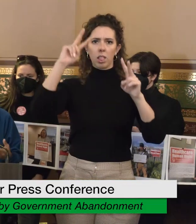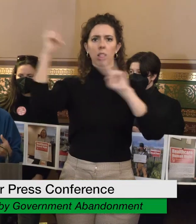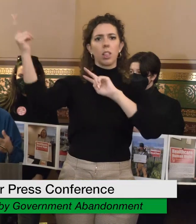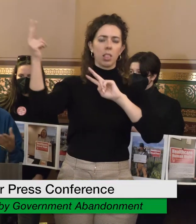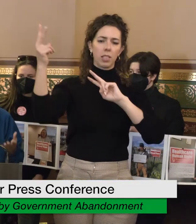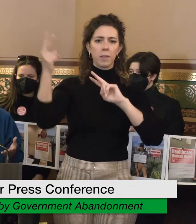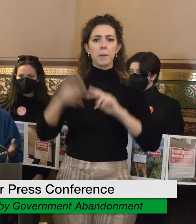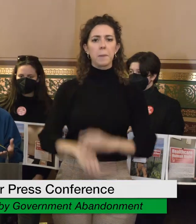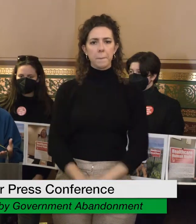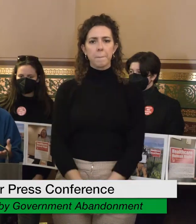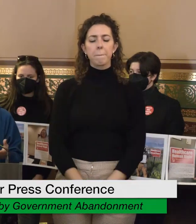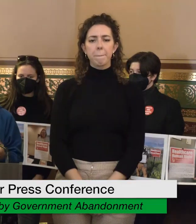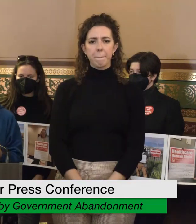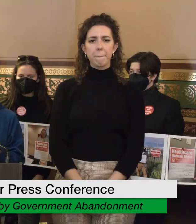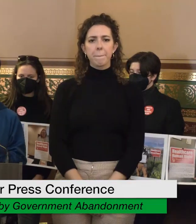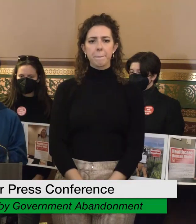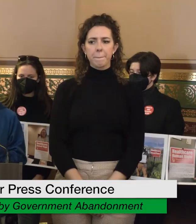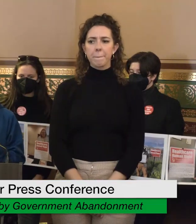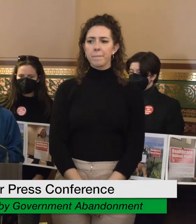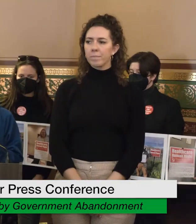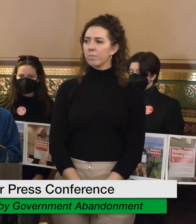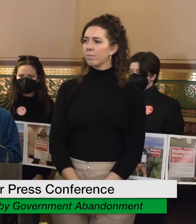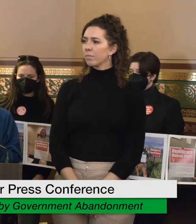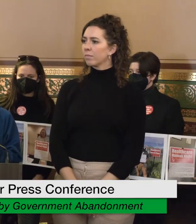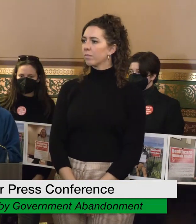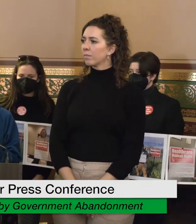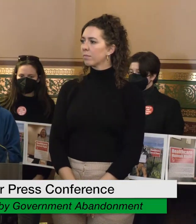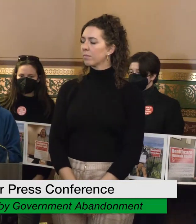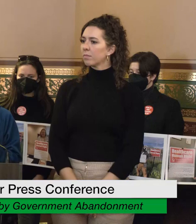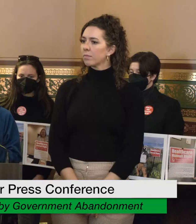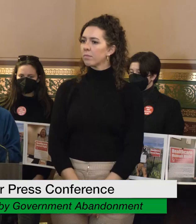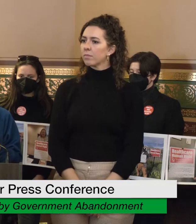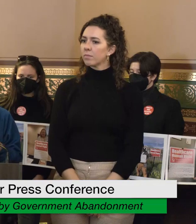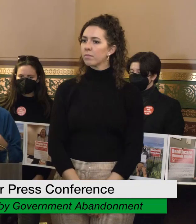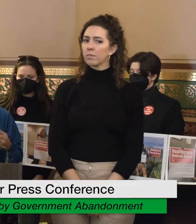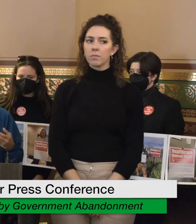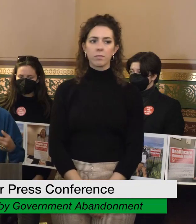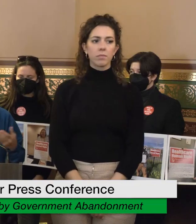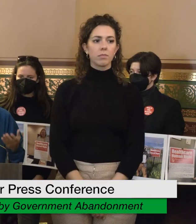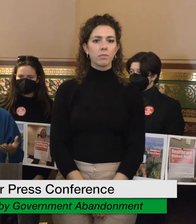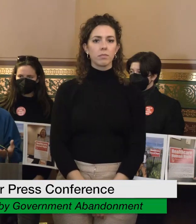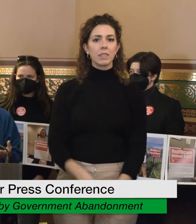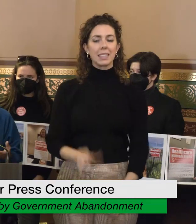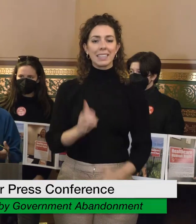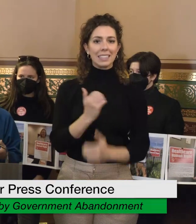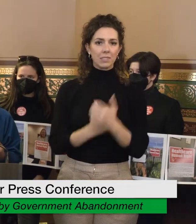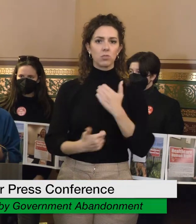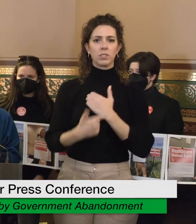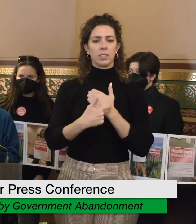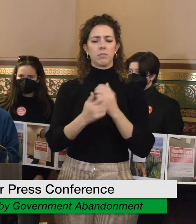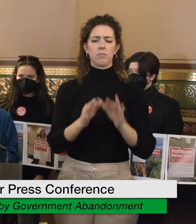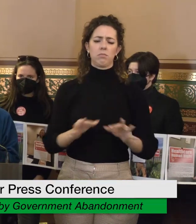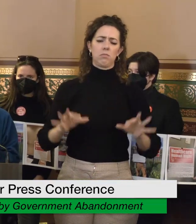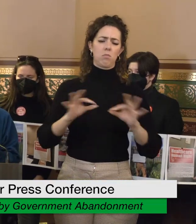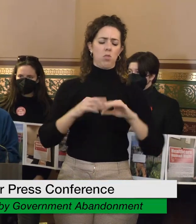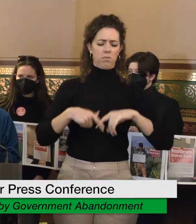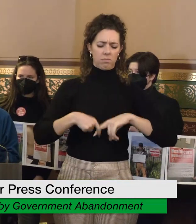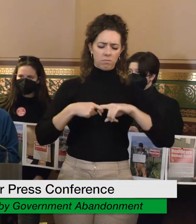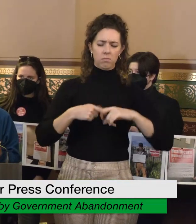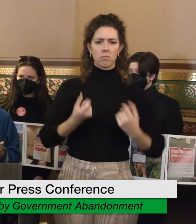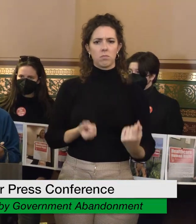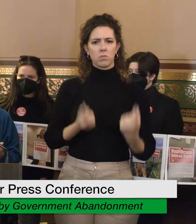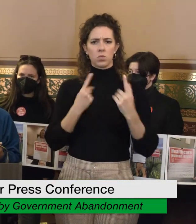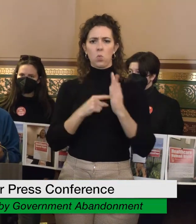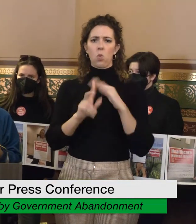doctor and with you. Like every time we need to understand what kind of